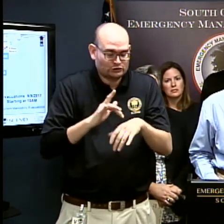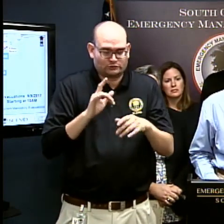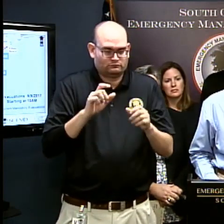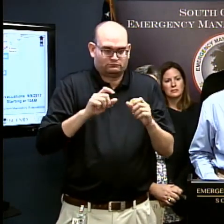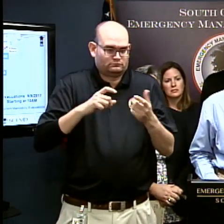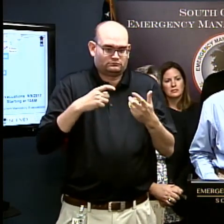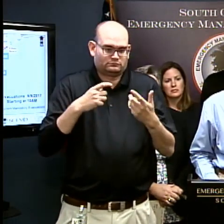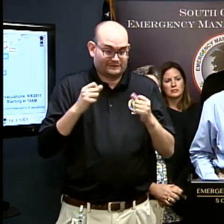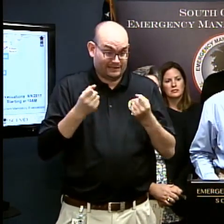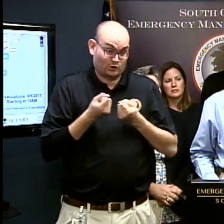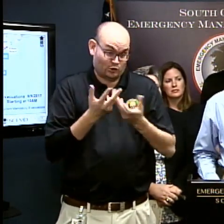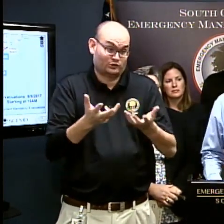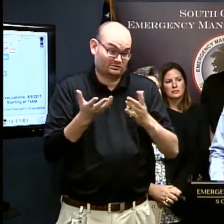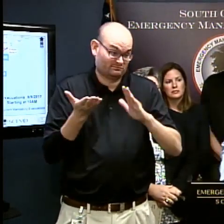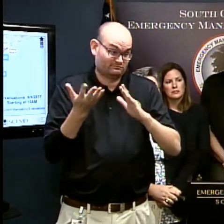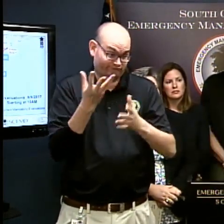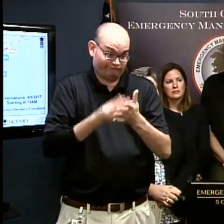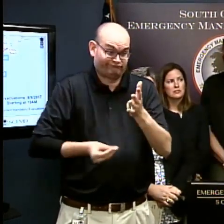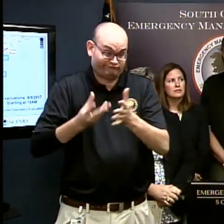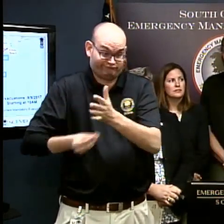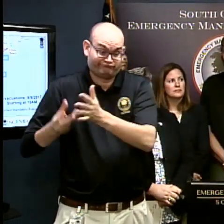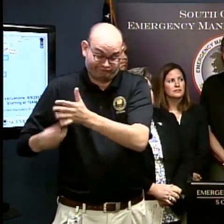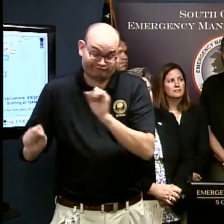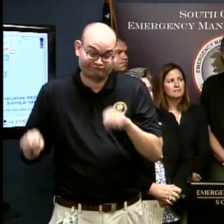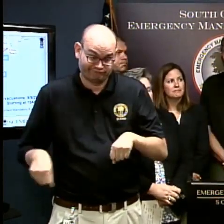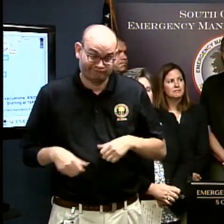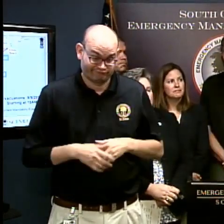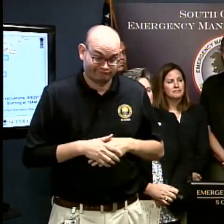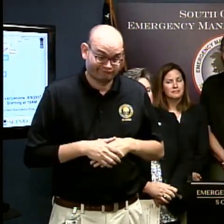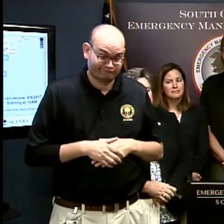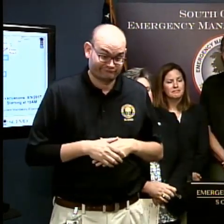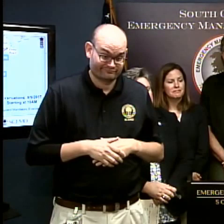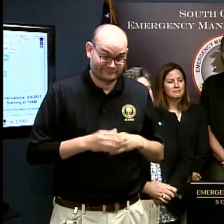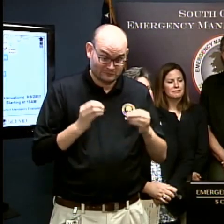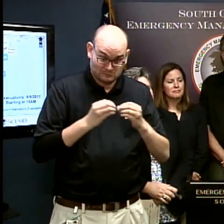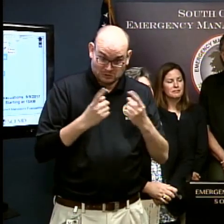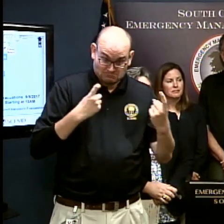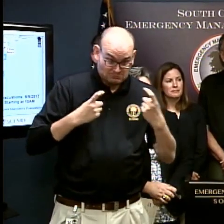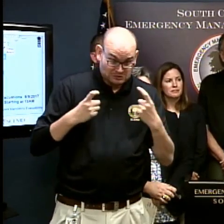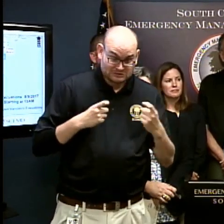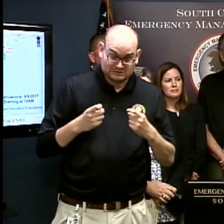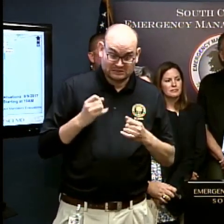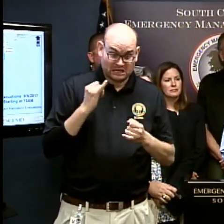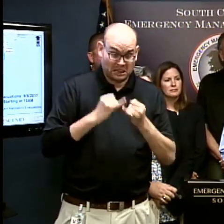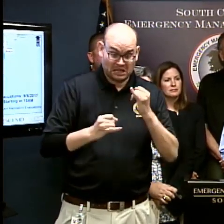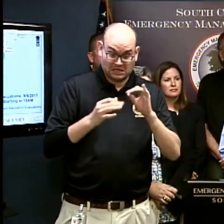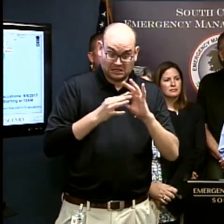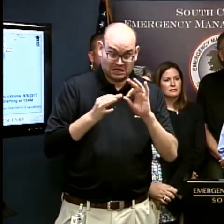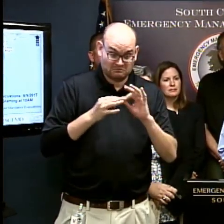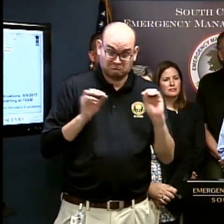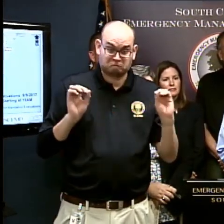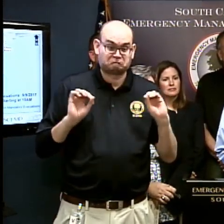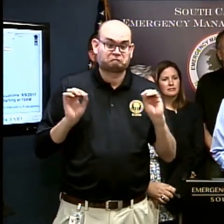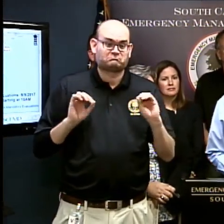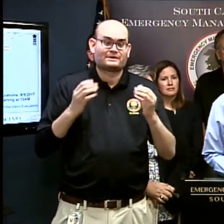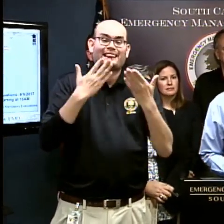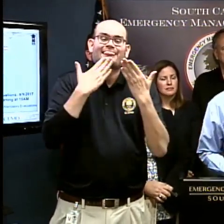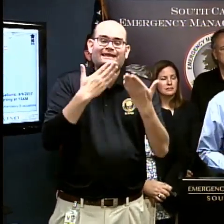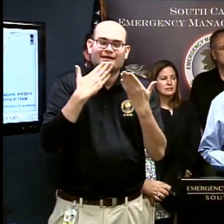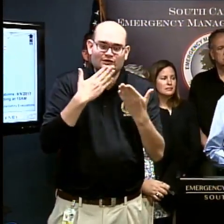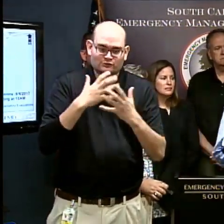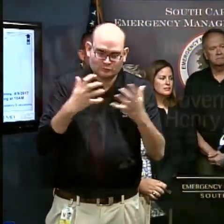Any more questions? Anybody got a final comment? Yes. Okay. Y'all, thank you very much. We'll keep you informed.